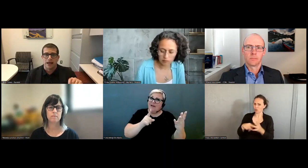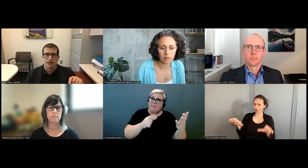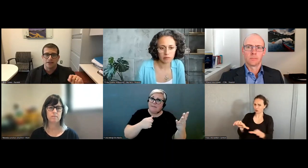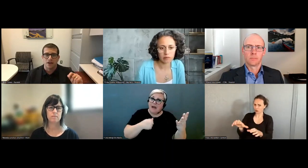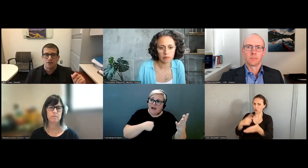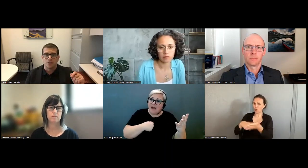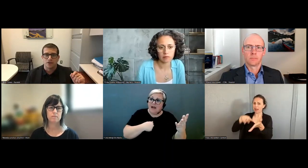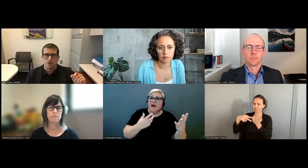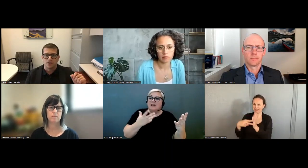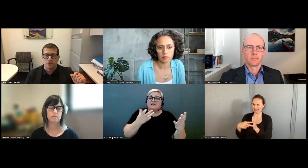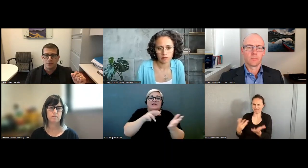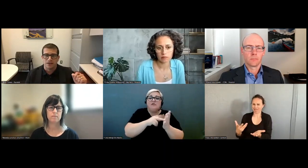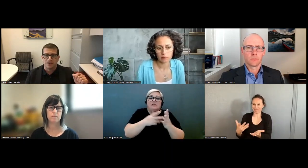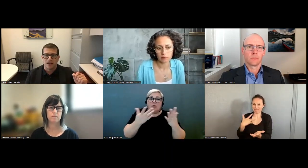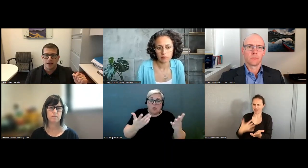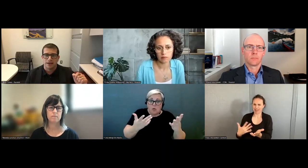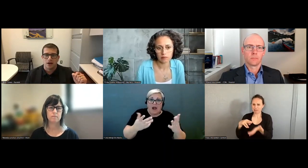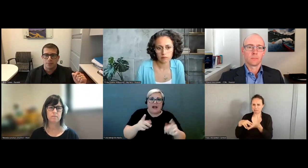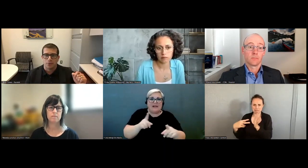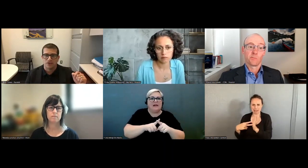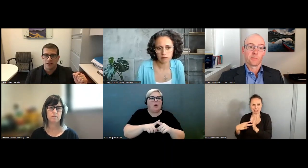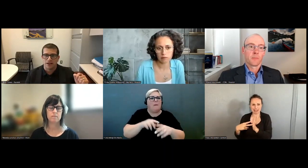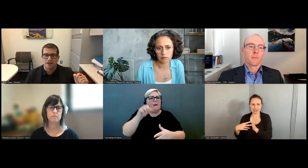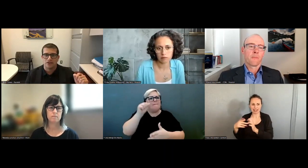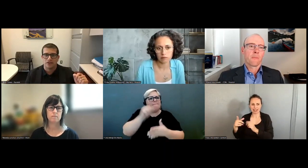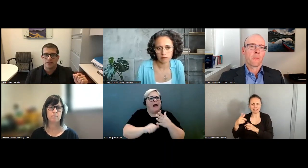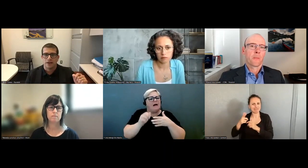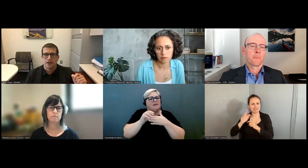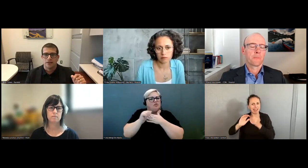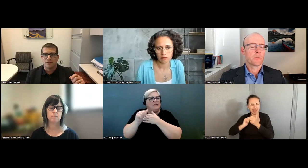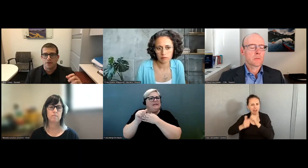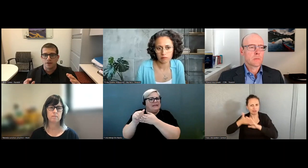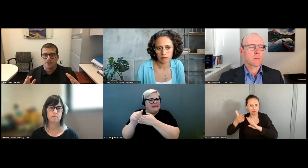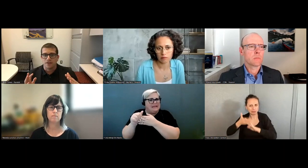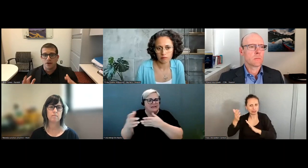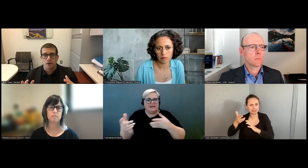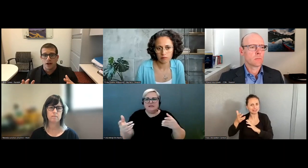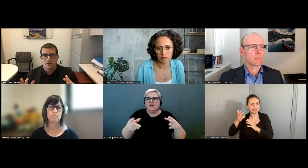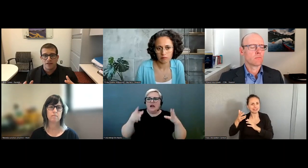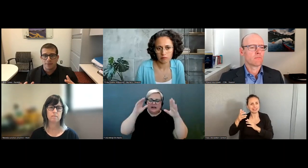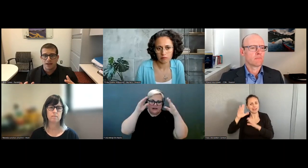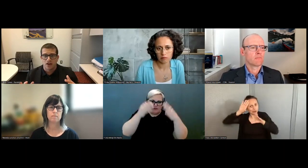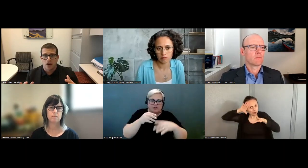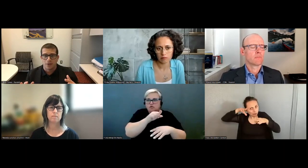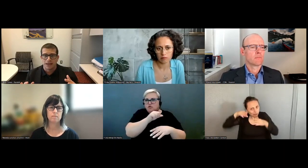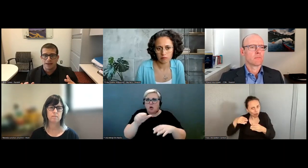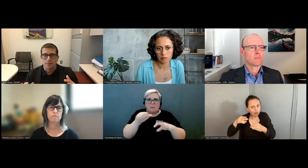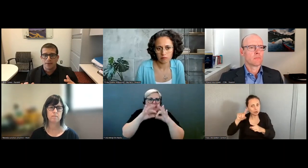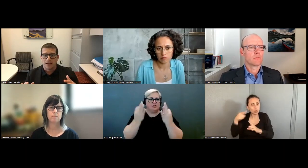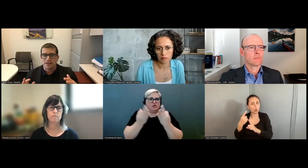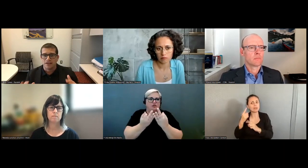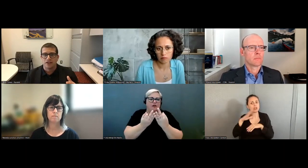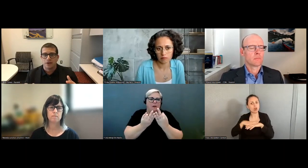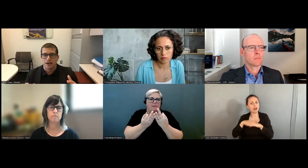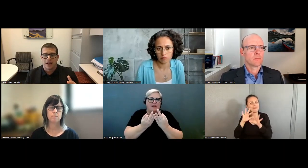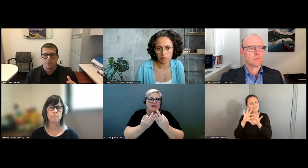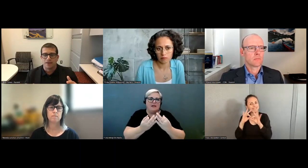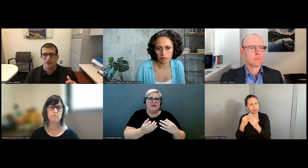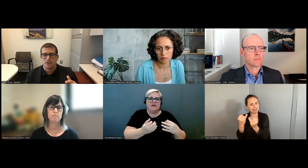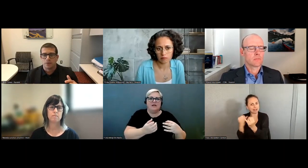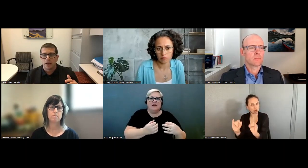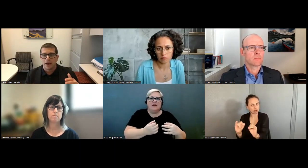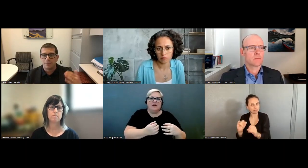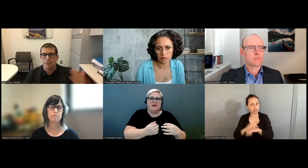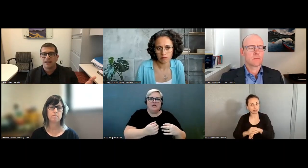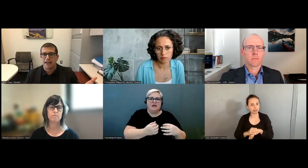in reality, it's often reduced to a misguided operationalization that focuses solely on family autonomy. Essentially, what